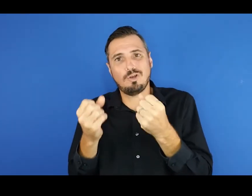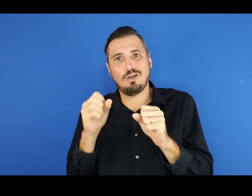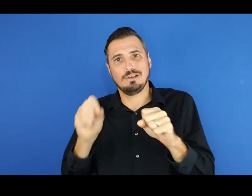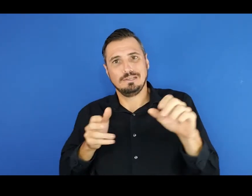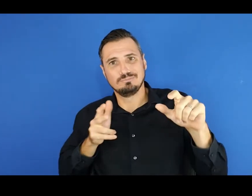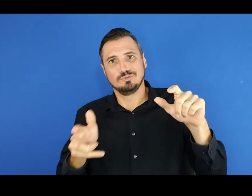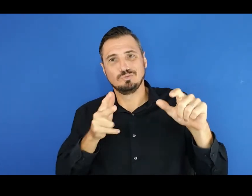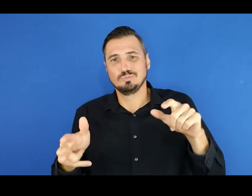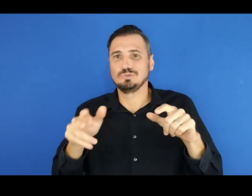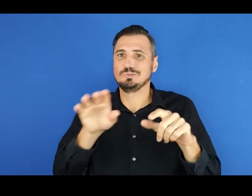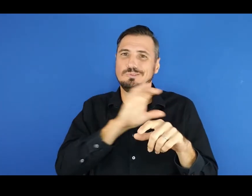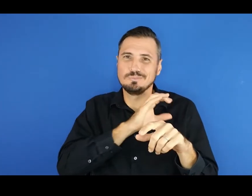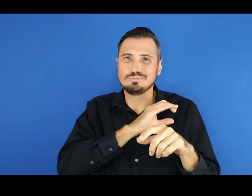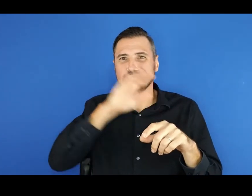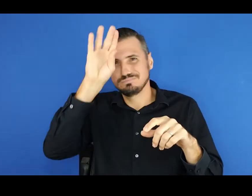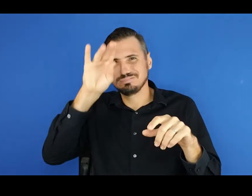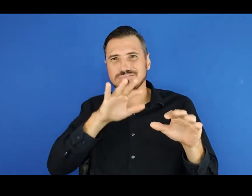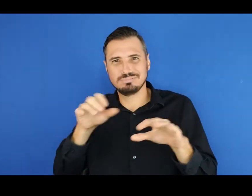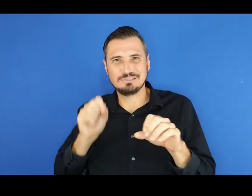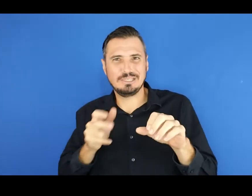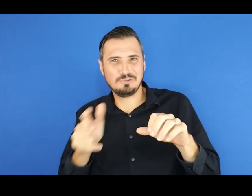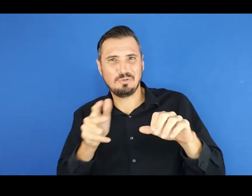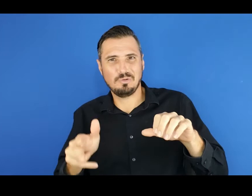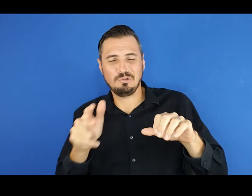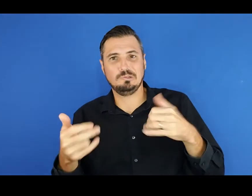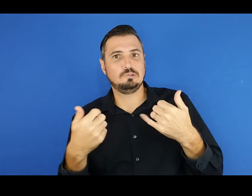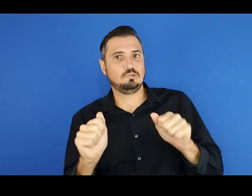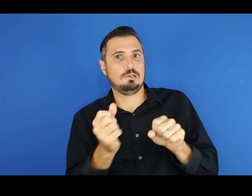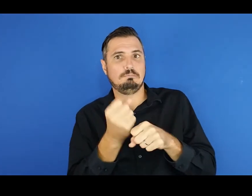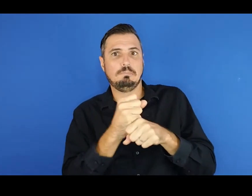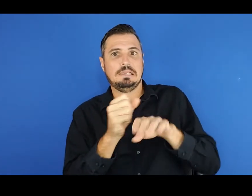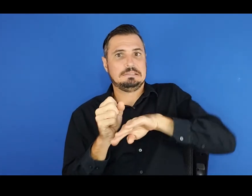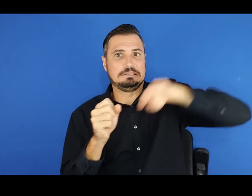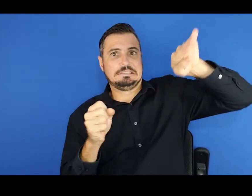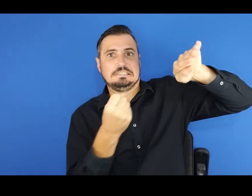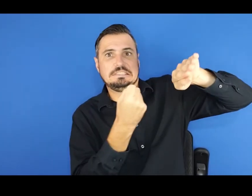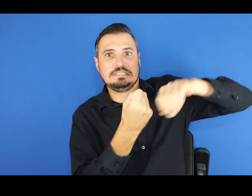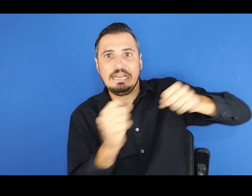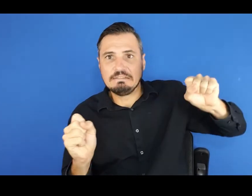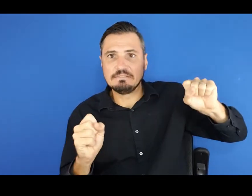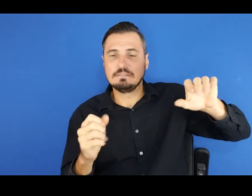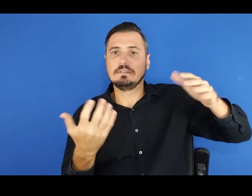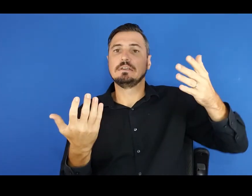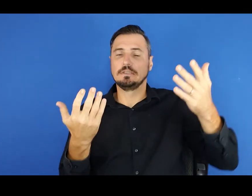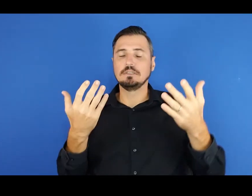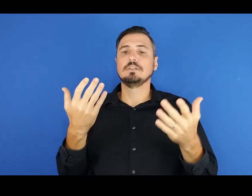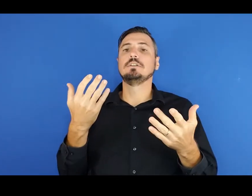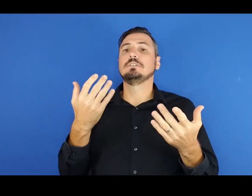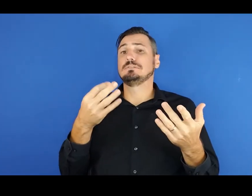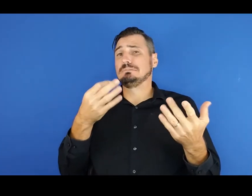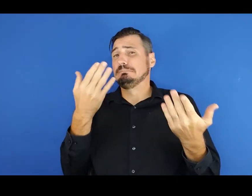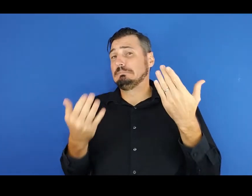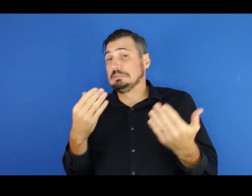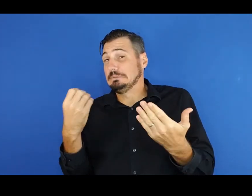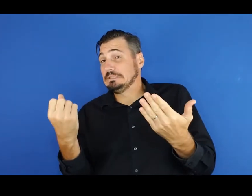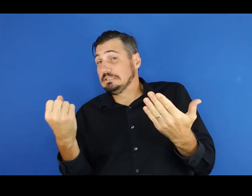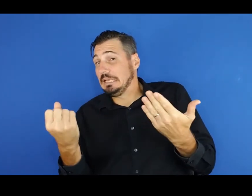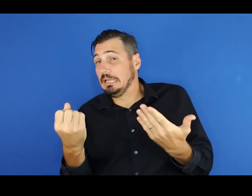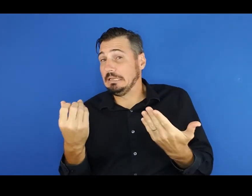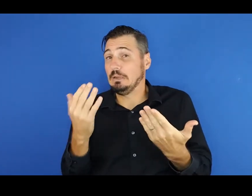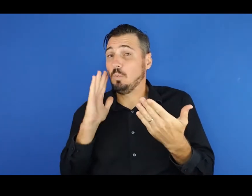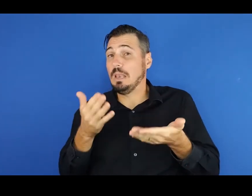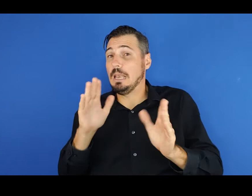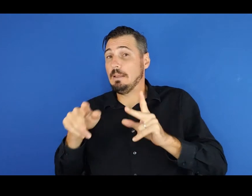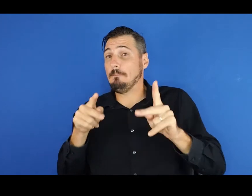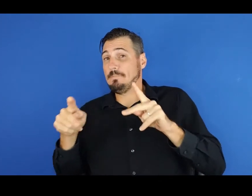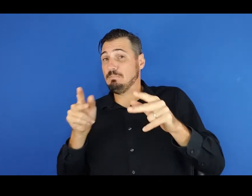limited public access may start on Saturday, March 20th. For updates, please visit kauai.gov and click